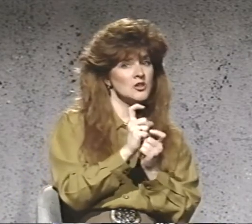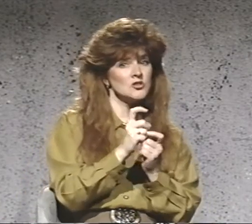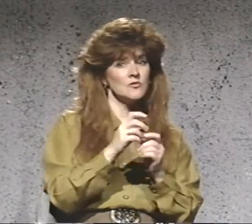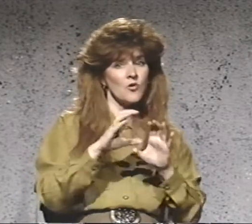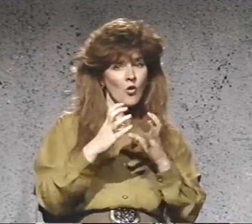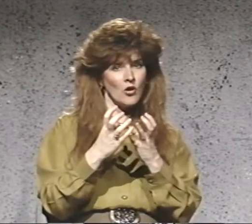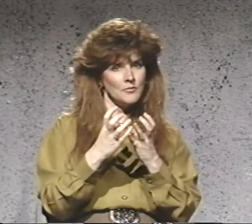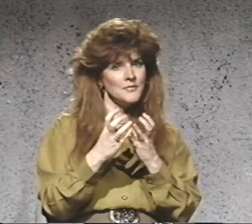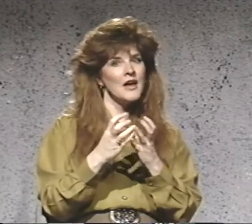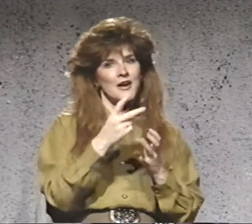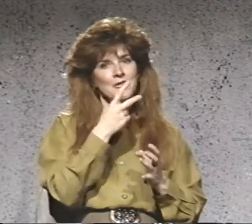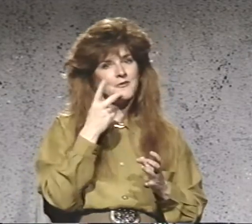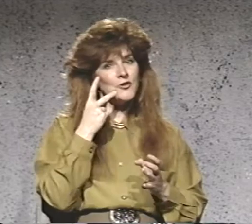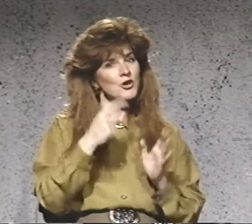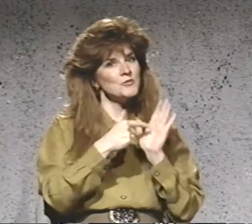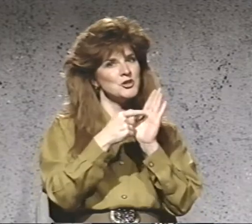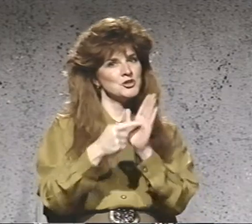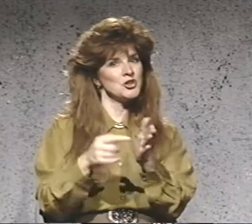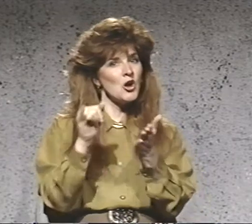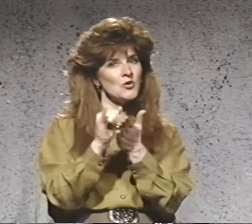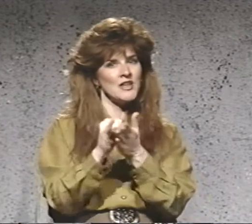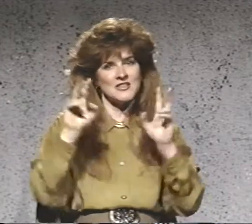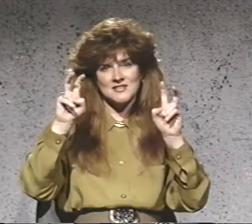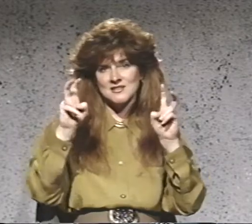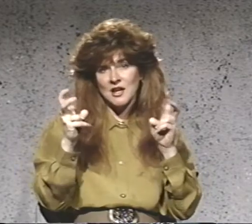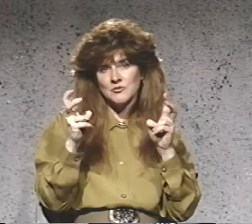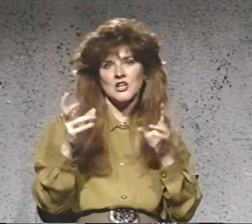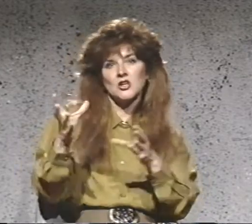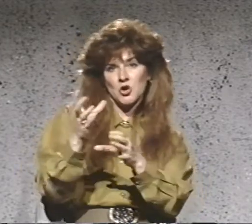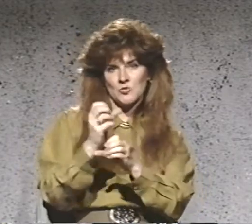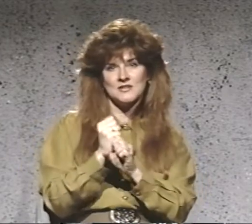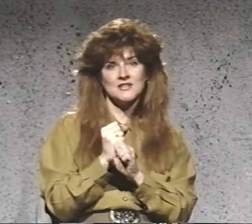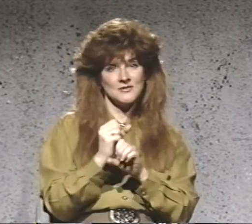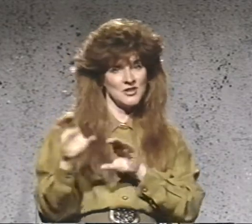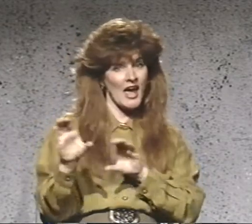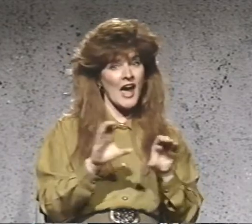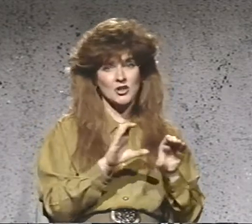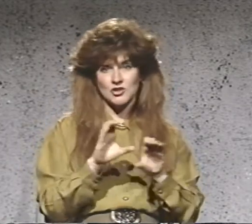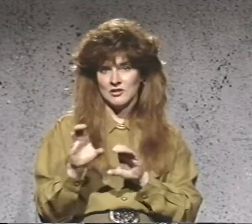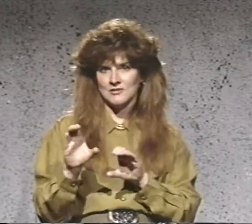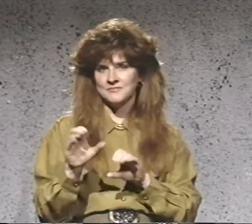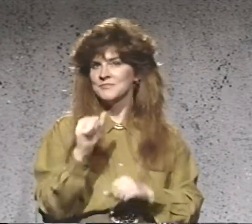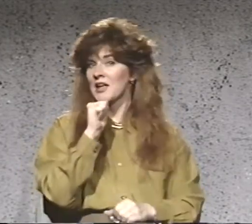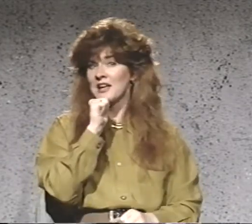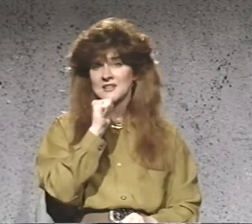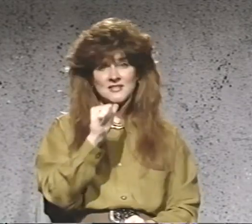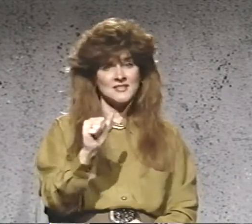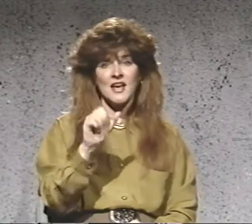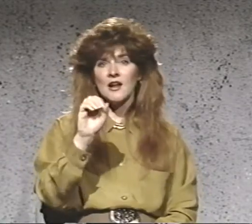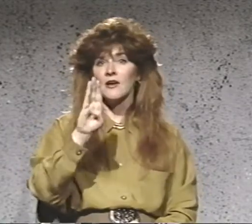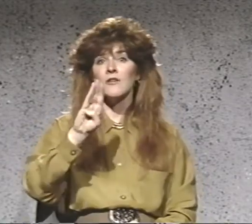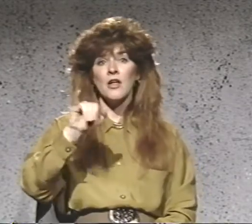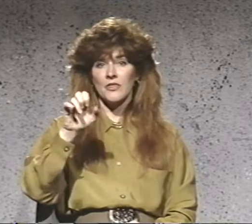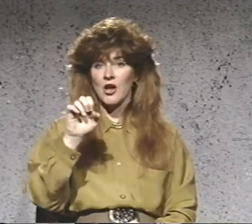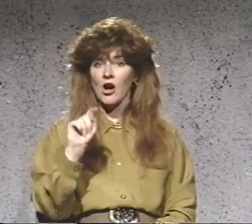the form of the verb to show that the subject receives the action instead of the